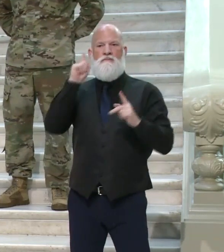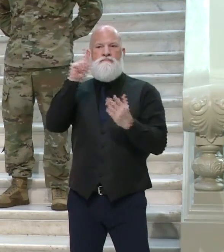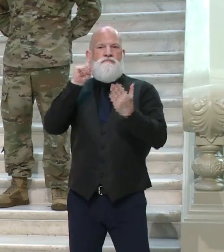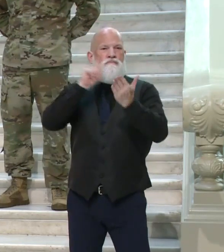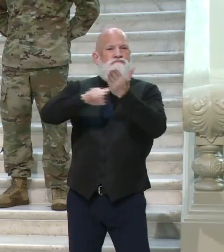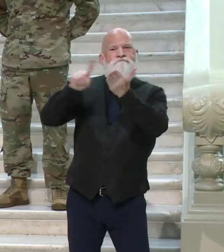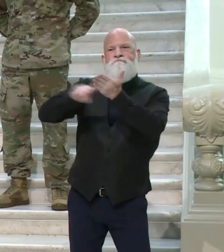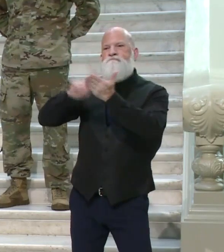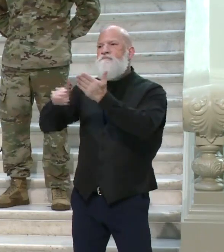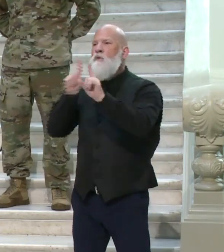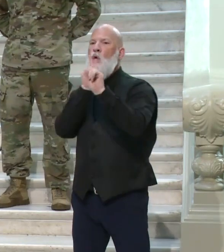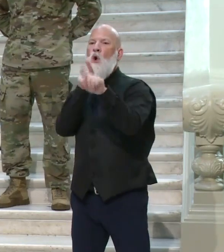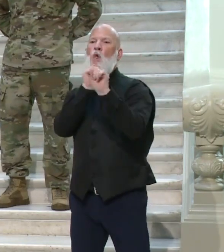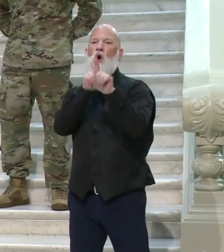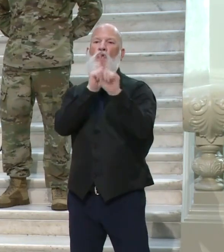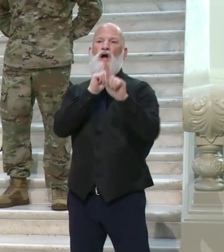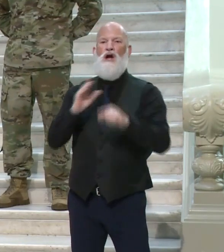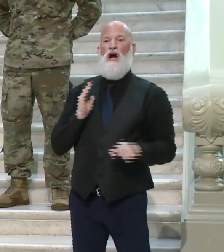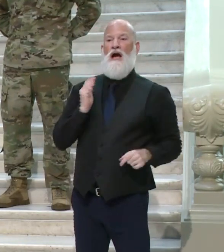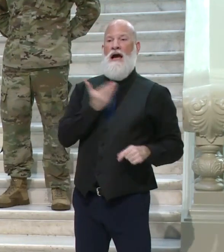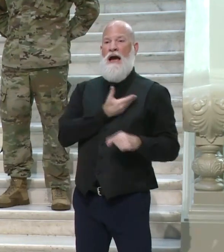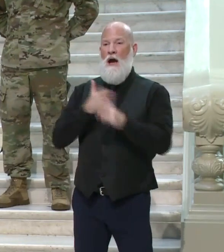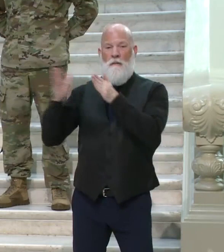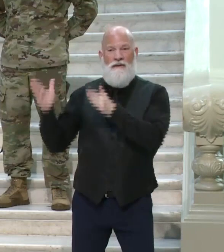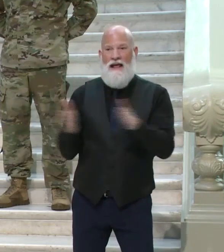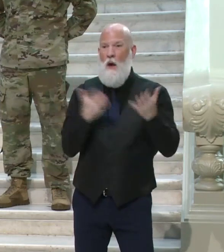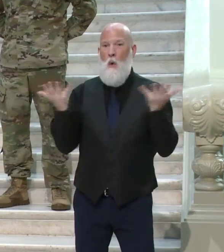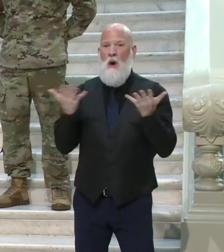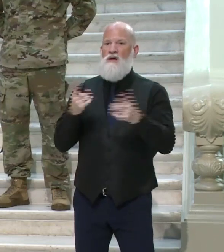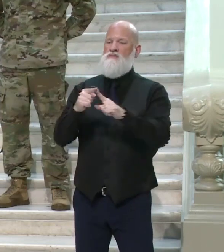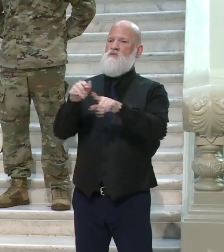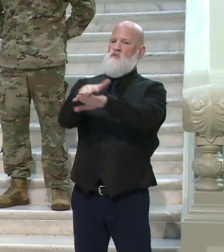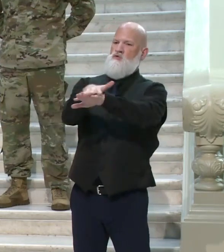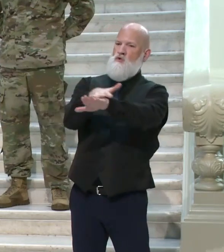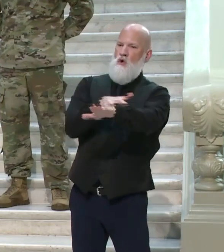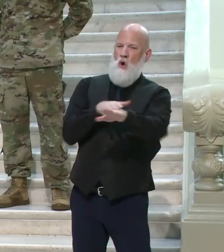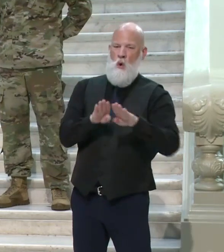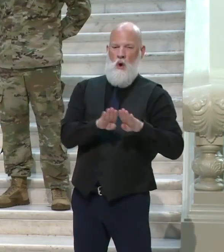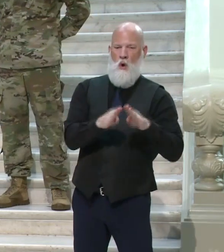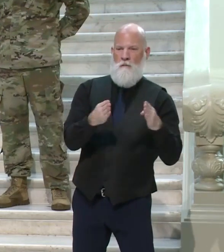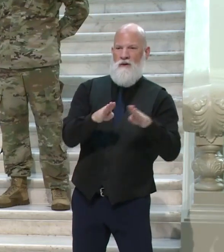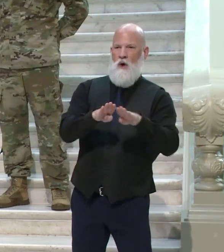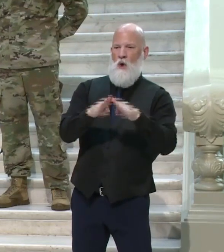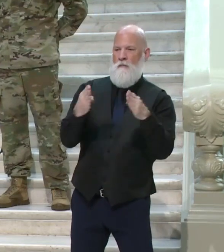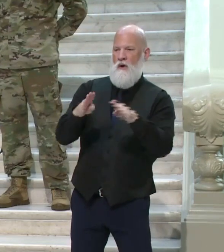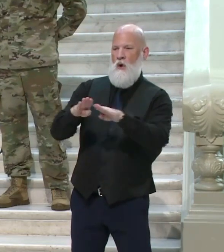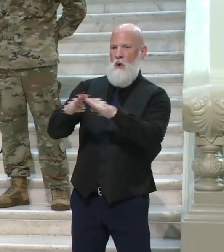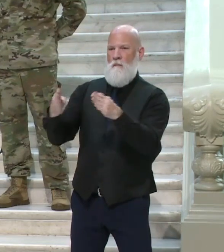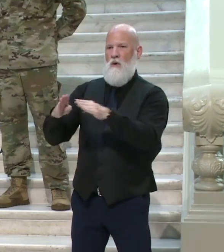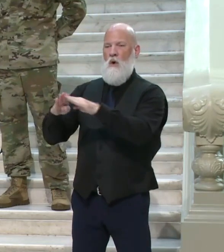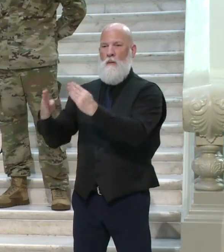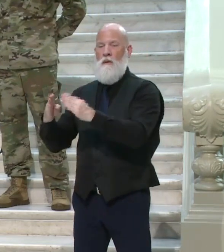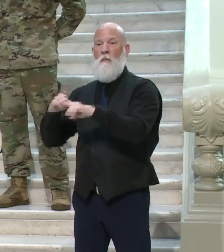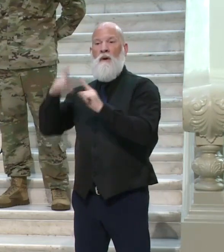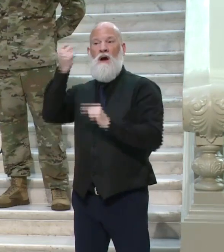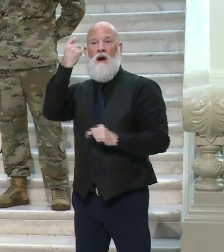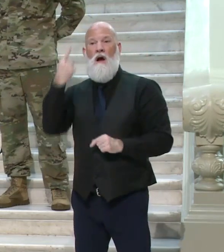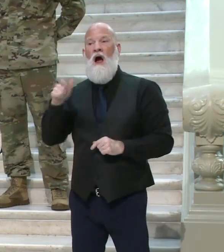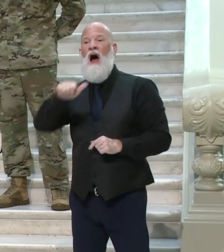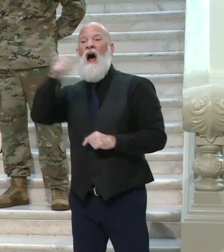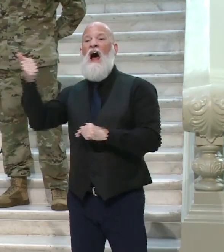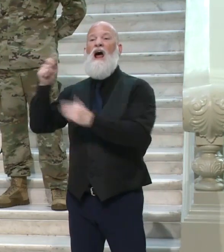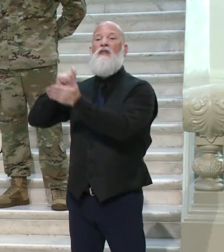reopen the businesses shuttered by our shelter-in-place order. And many more have written about the President's